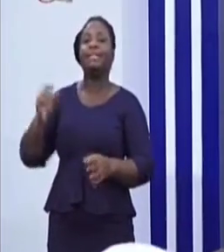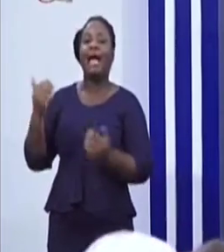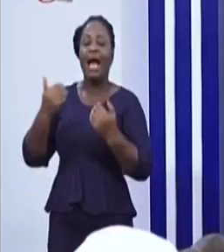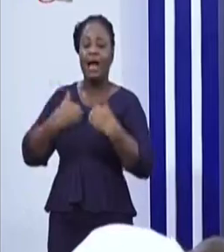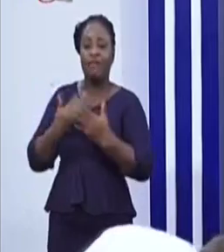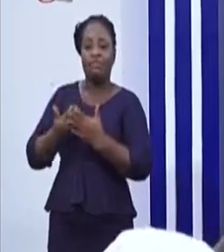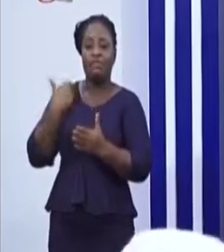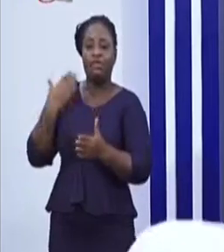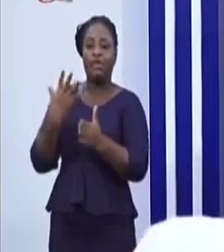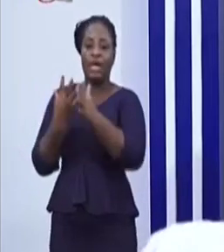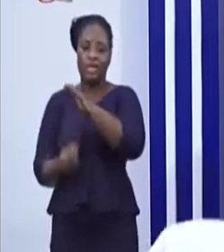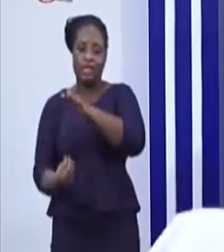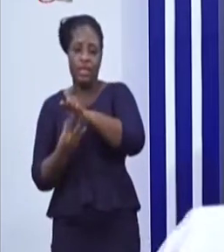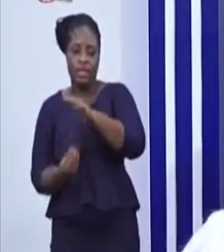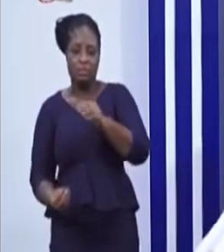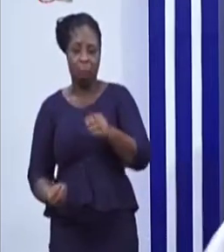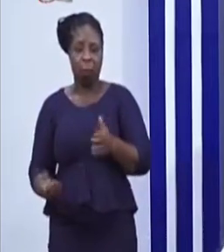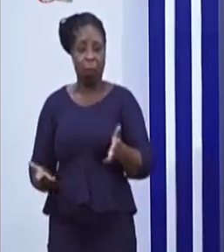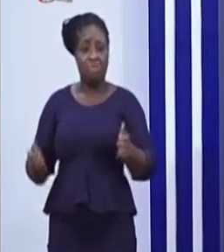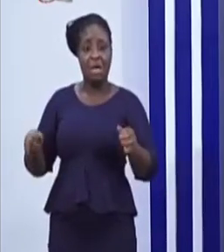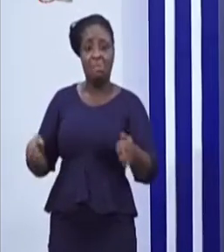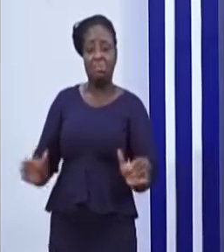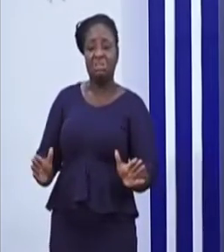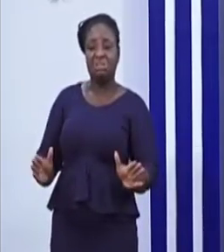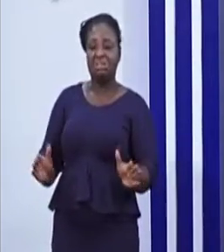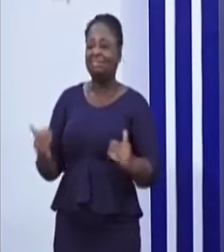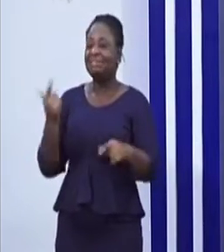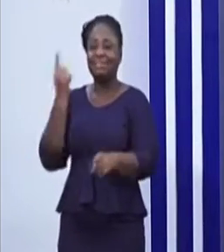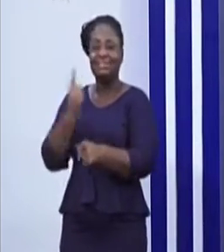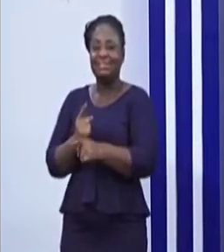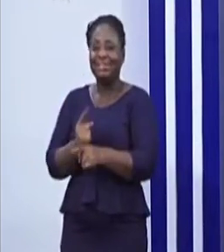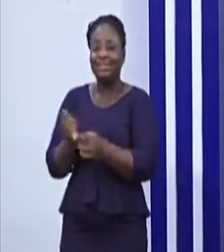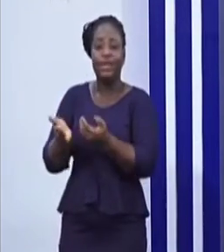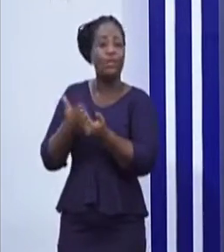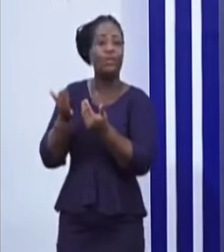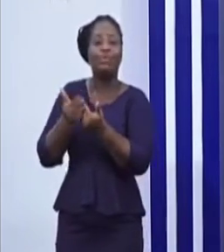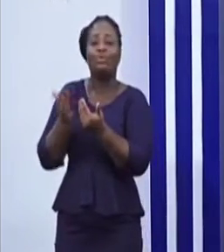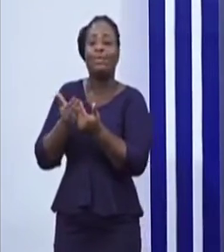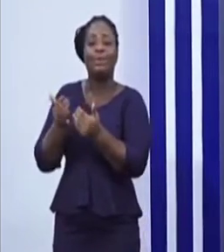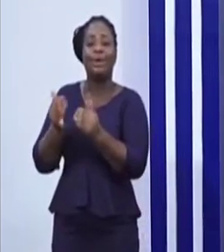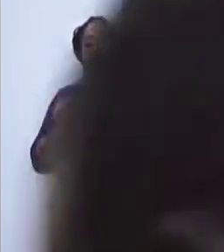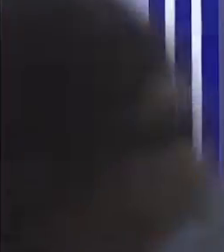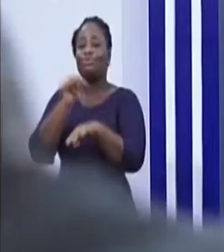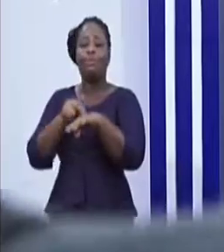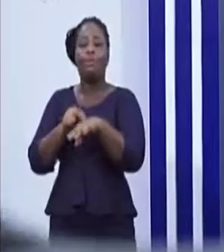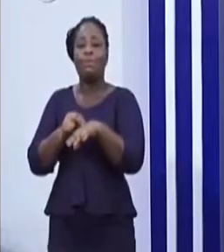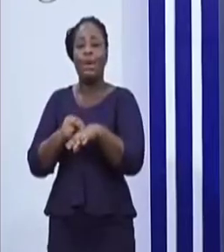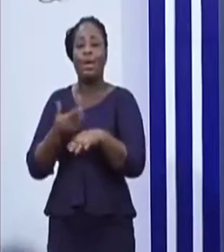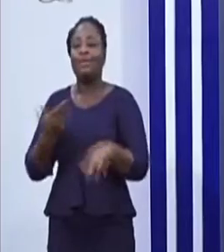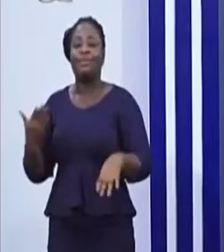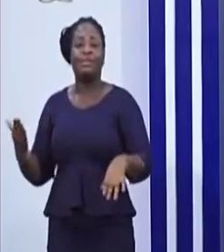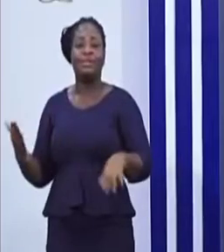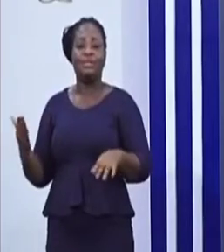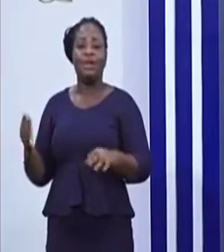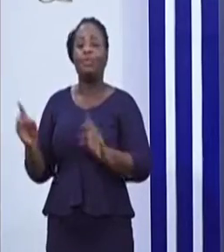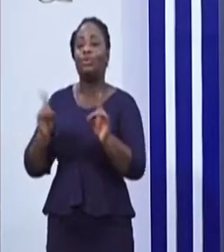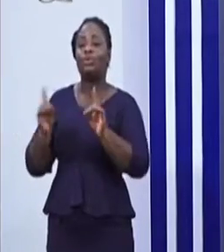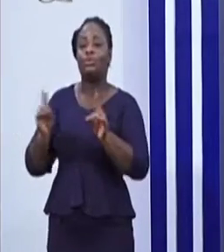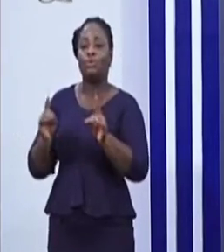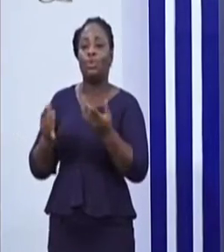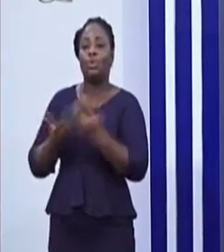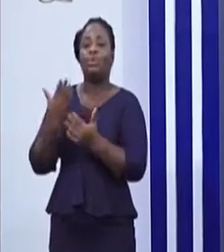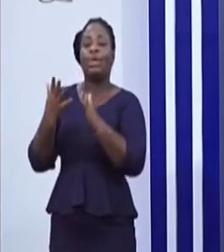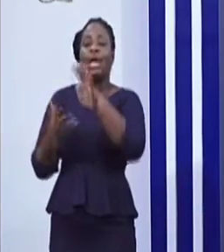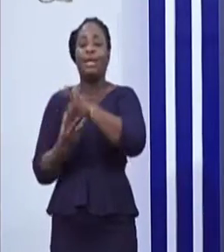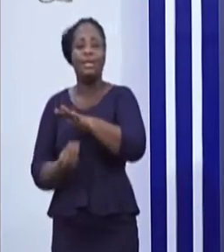can download it. Those permissions are the standard permissions that many of these web links and